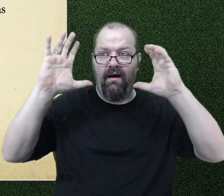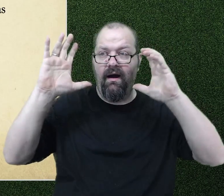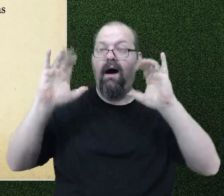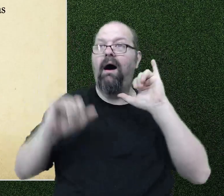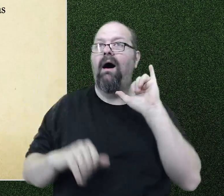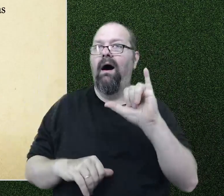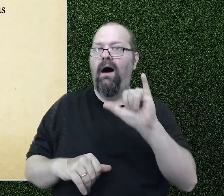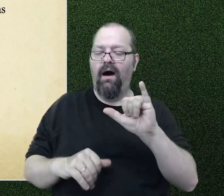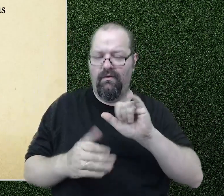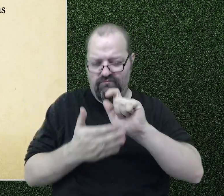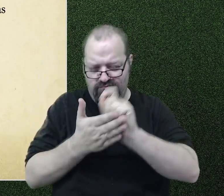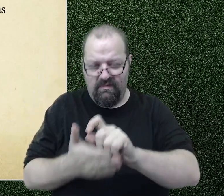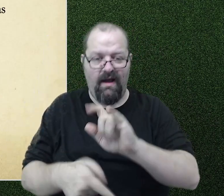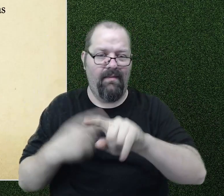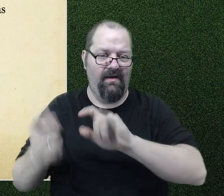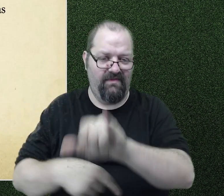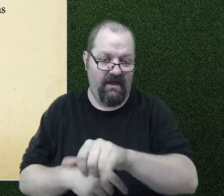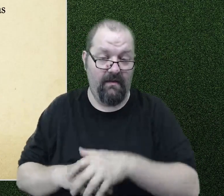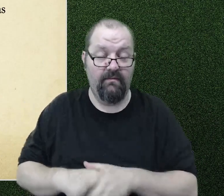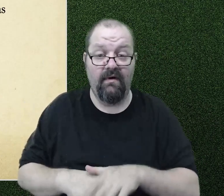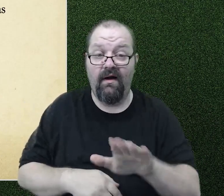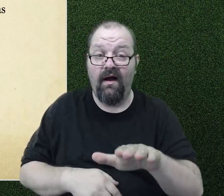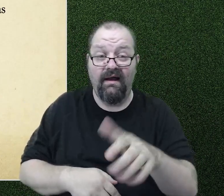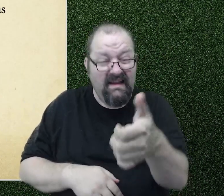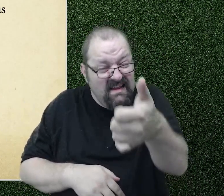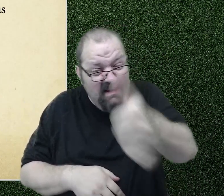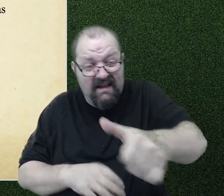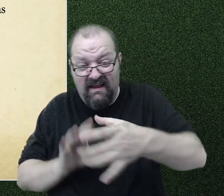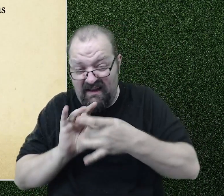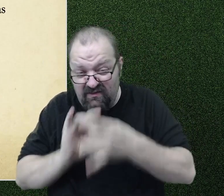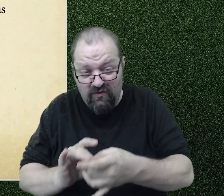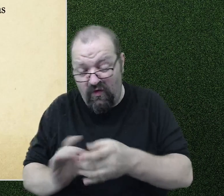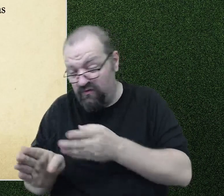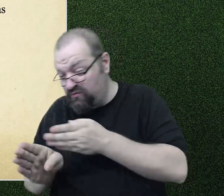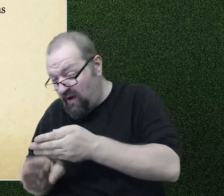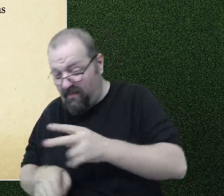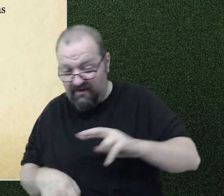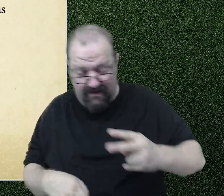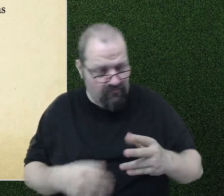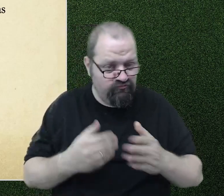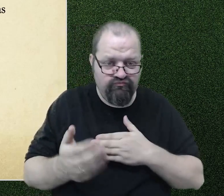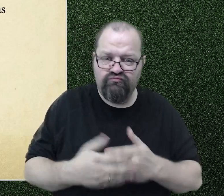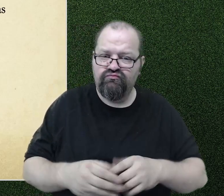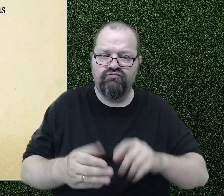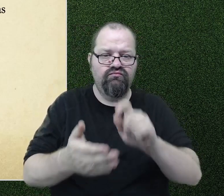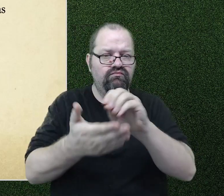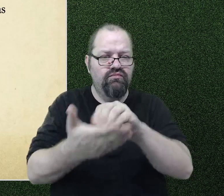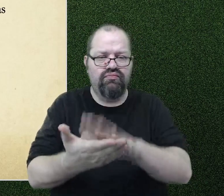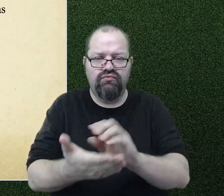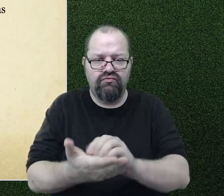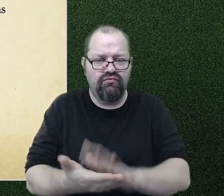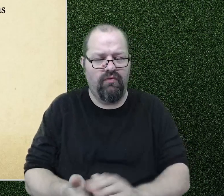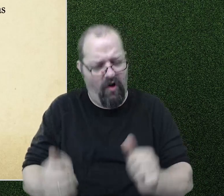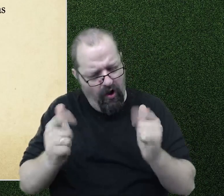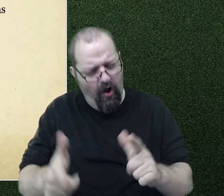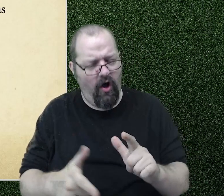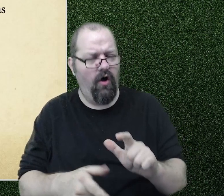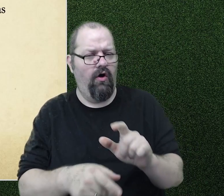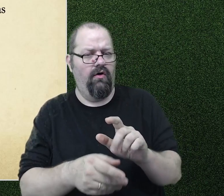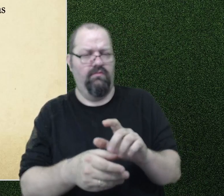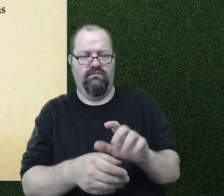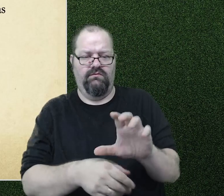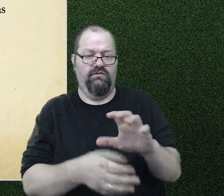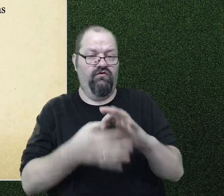Finally, as always, be sure to cite any and all sources you use in your writing. Otherwise, you're plagiarizing or stealing